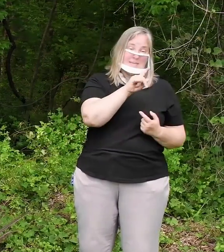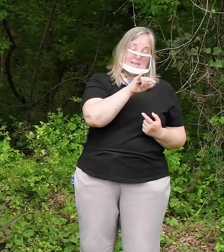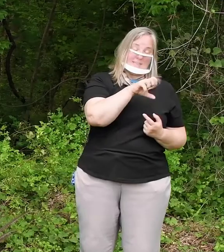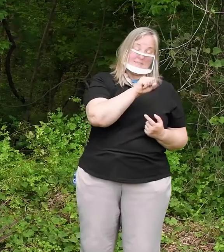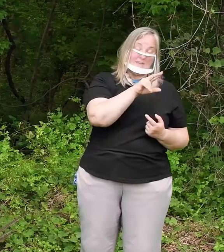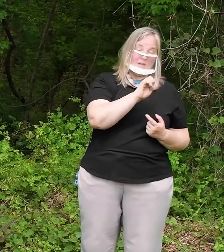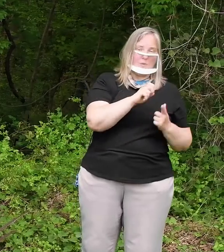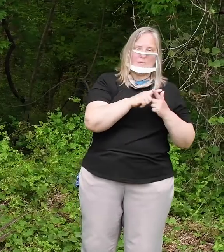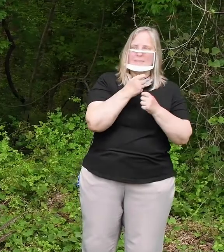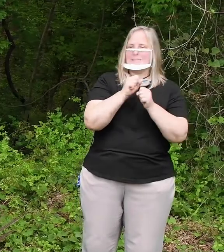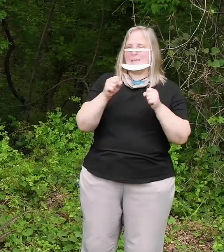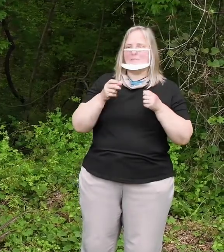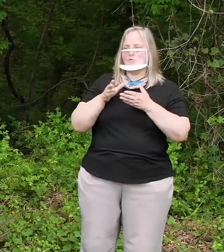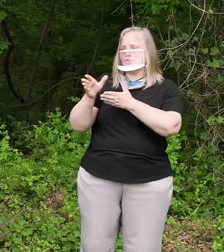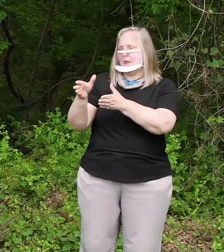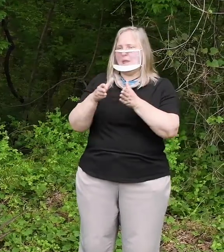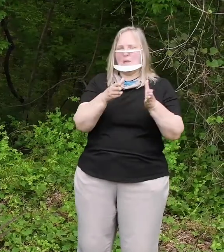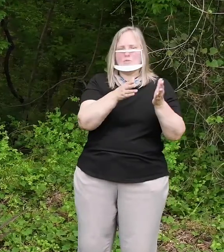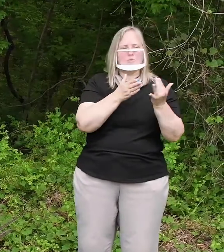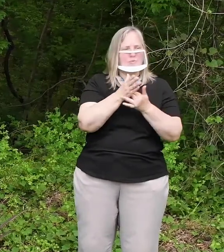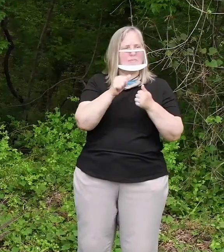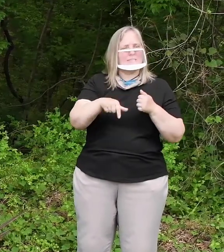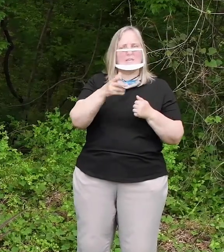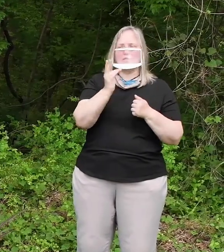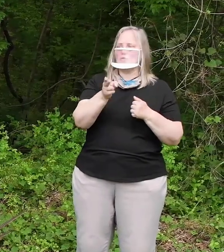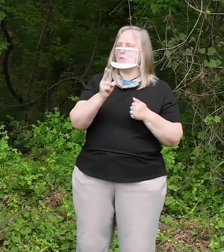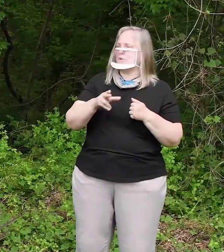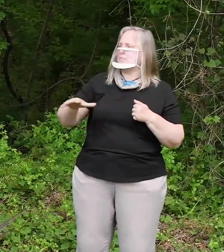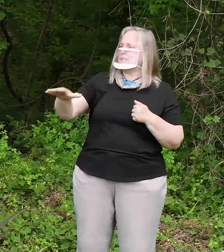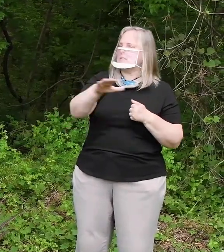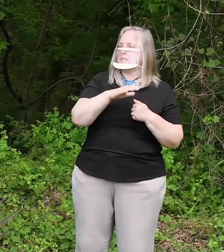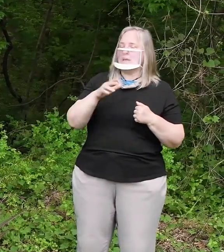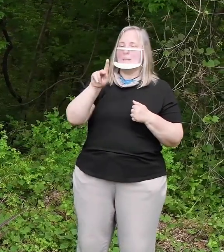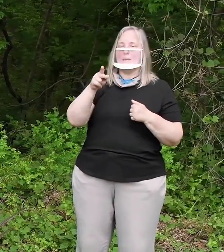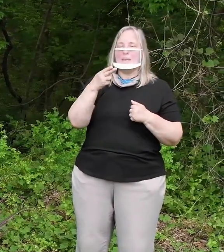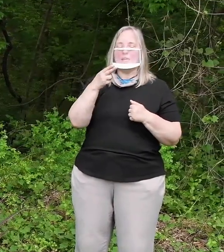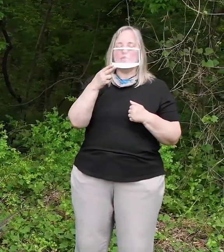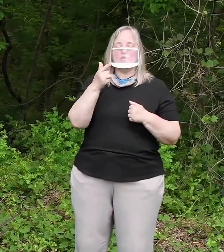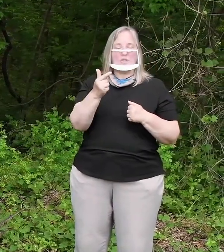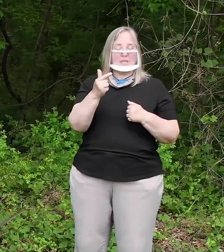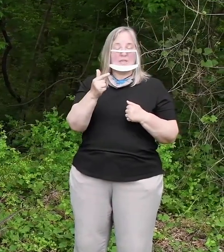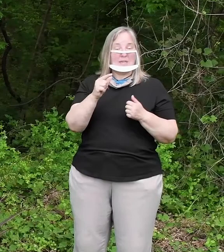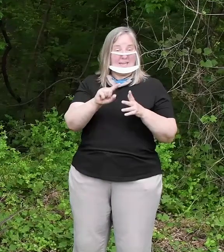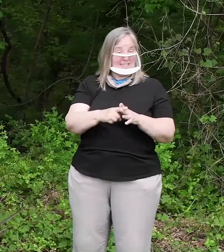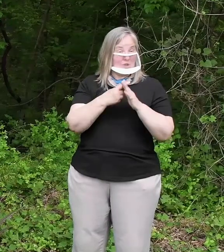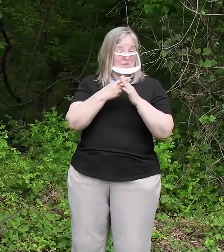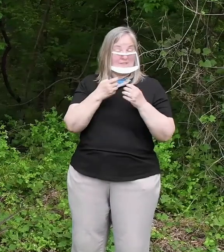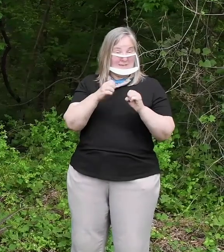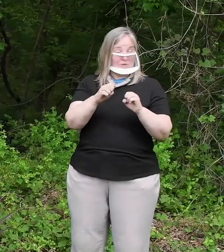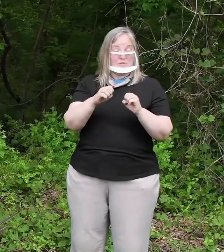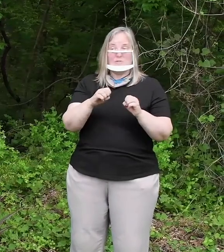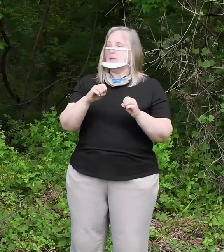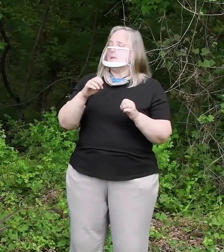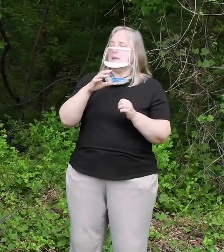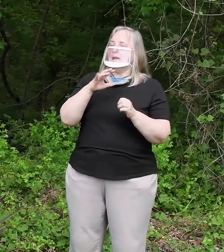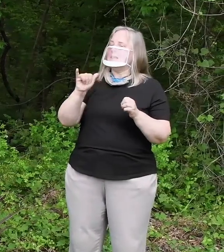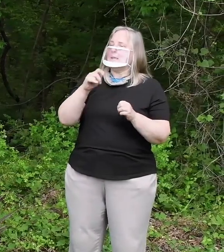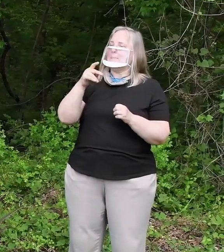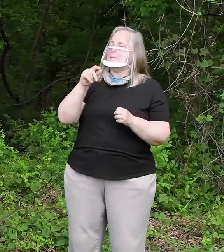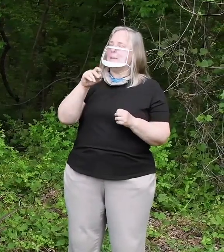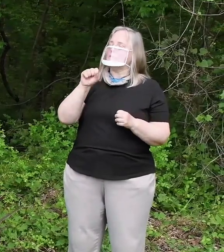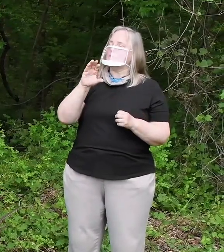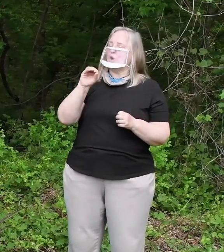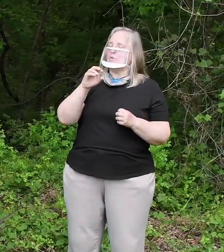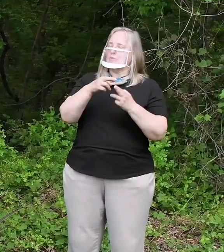safe trails through this historic region. PHG initiatives like the Patapsco Regional Council